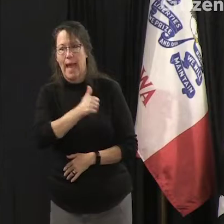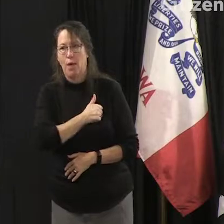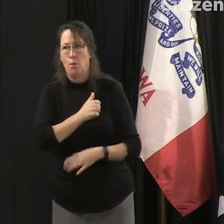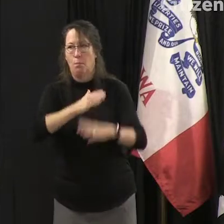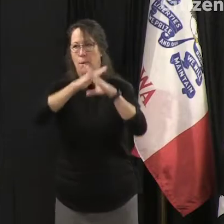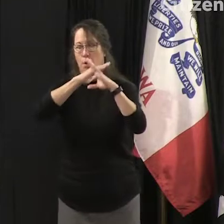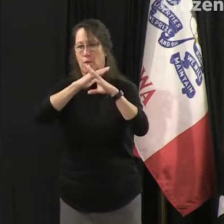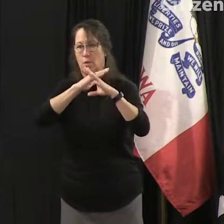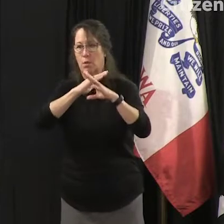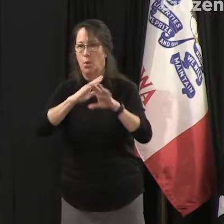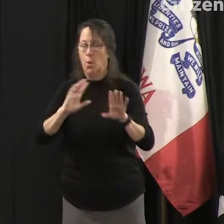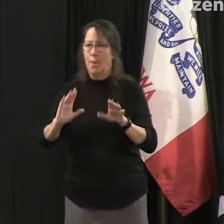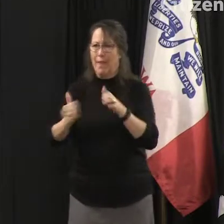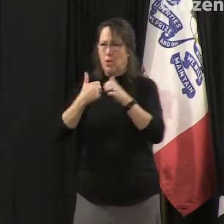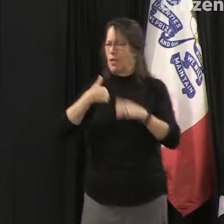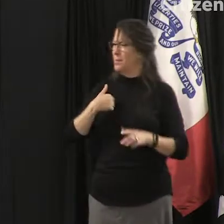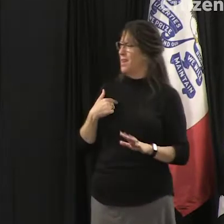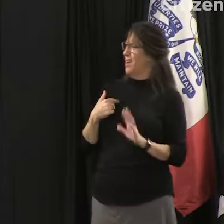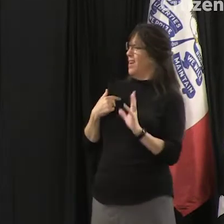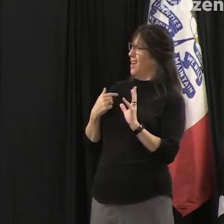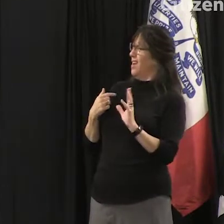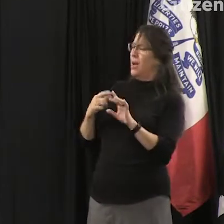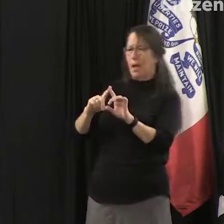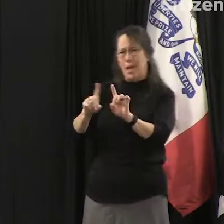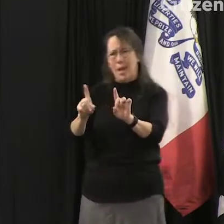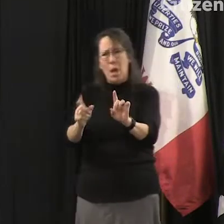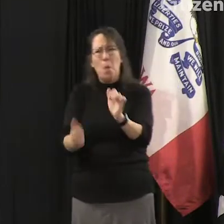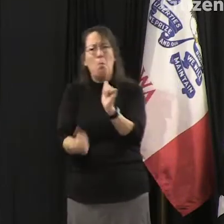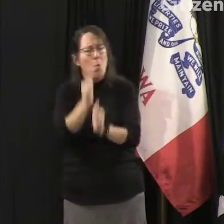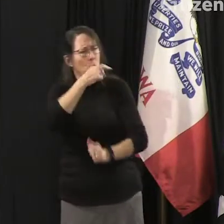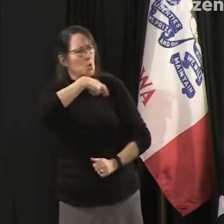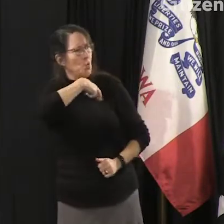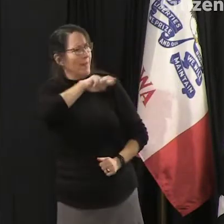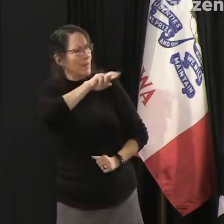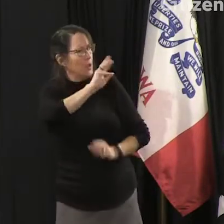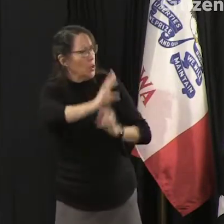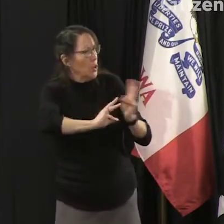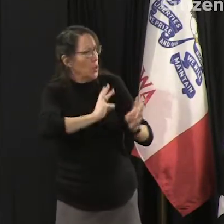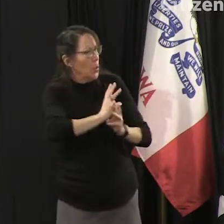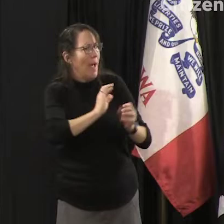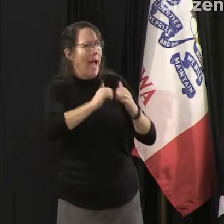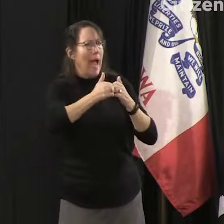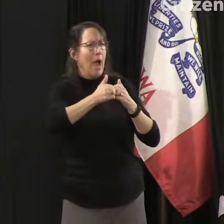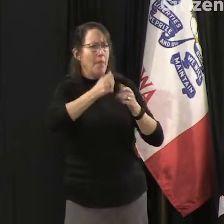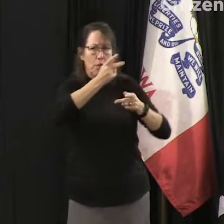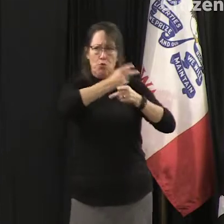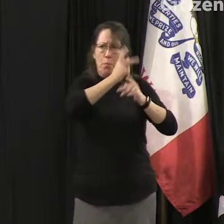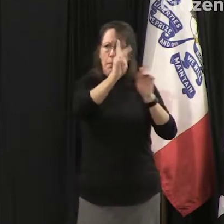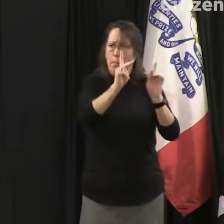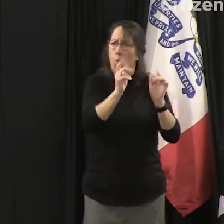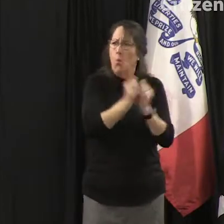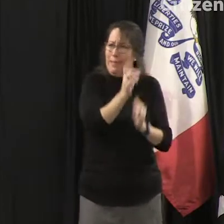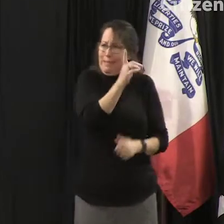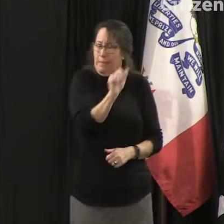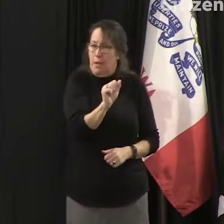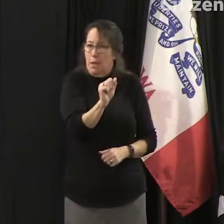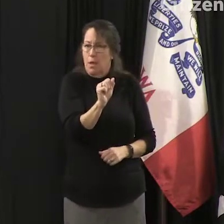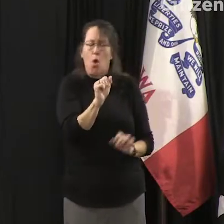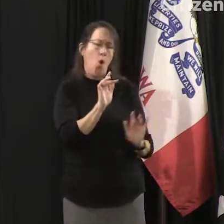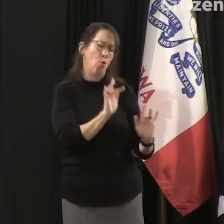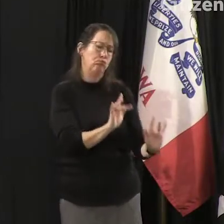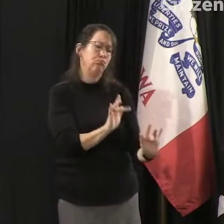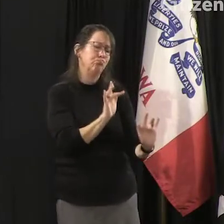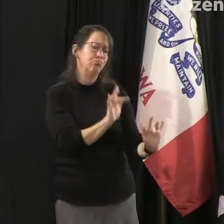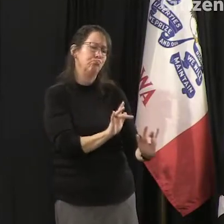People challenge me on that. I said, well, you know, when you look at most religions in the world, the way they treated persons with disabilities was with